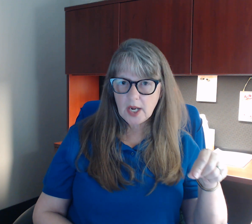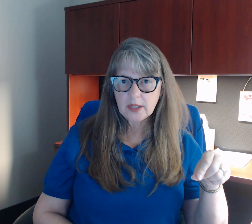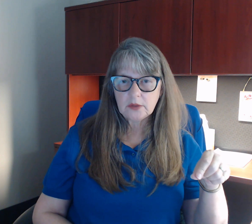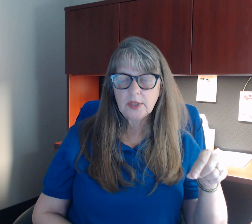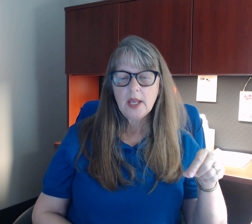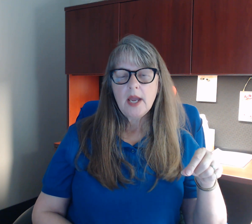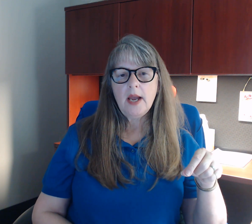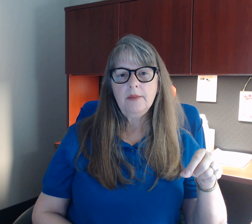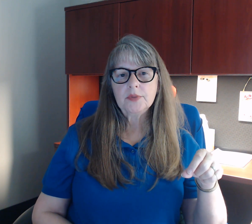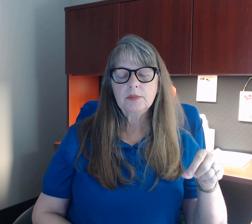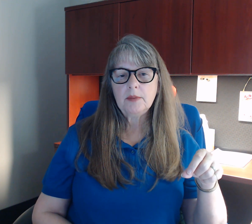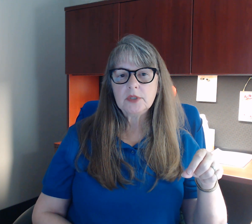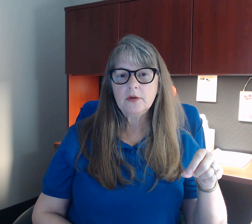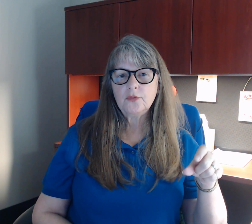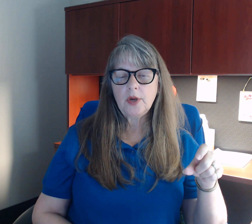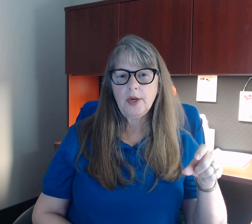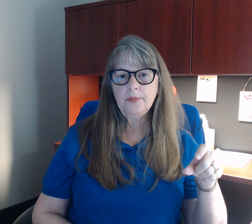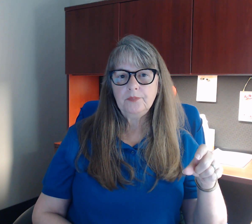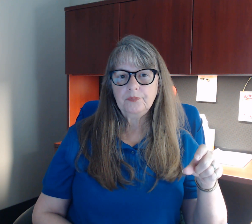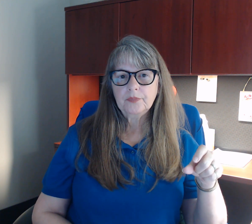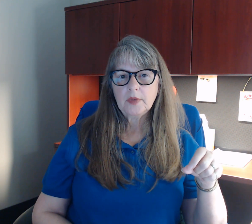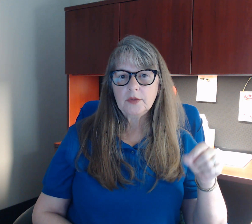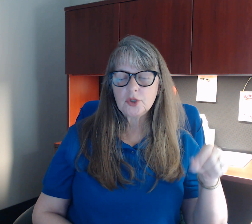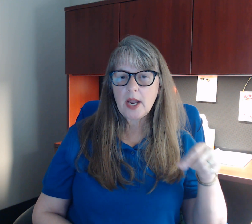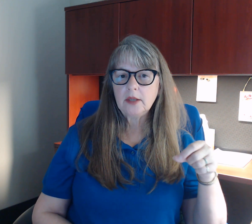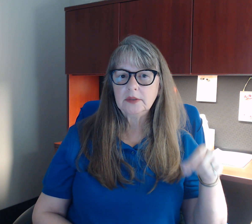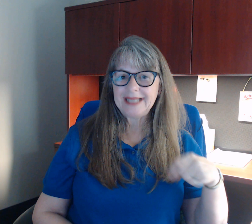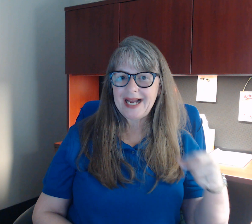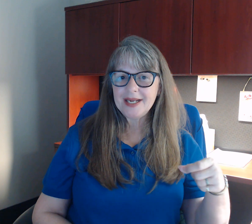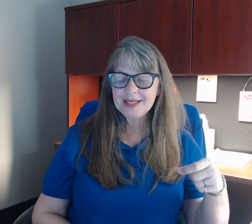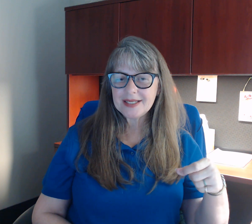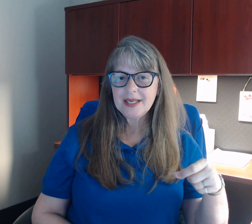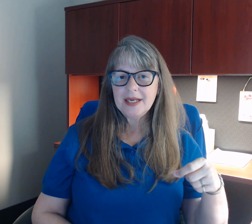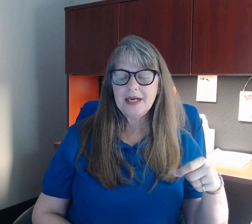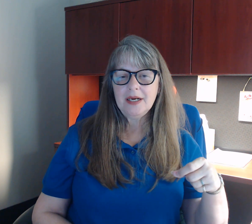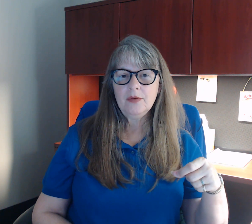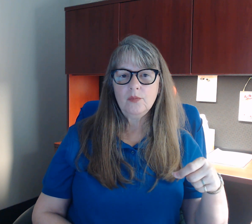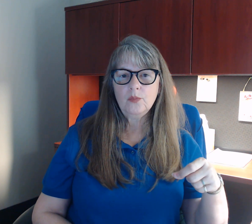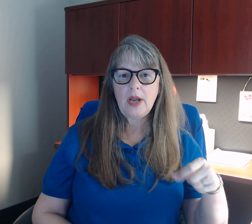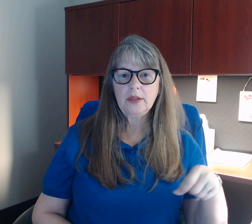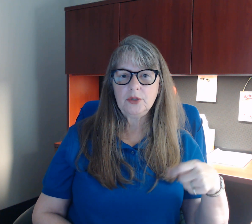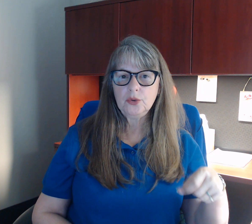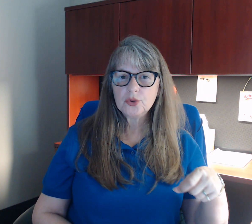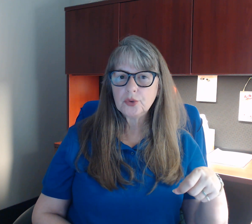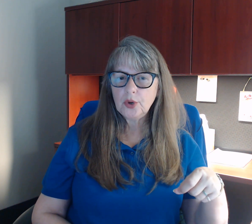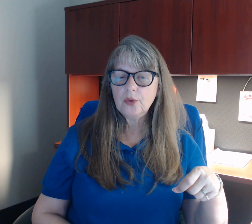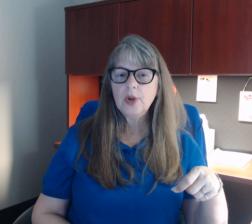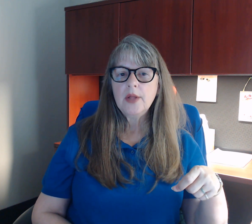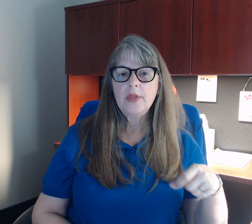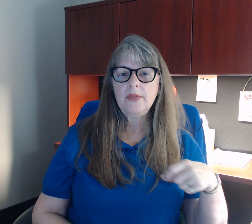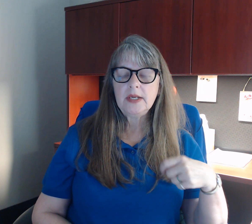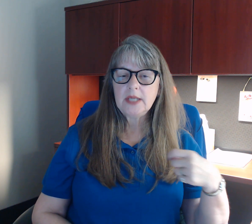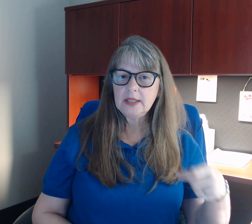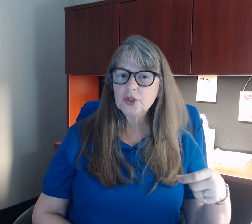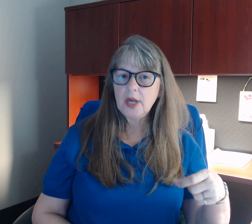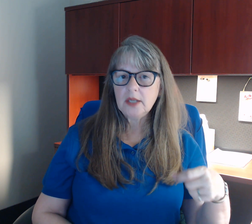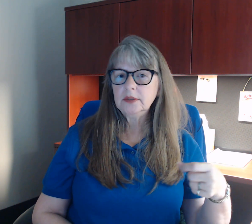child. Sometimes if the child dies while in utero and they take the child, it